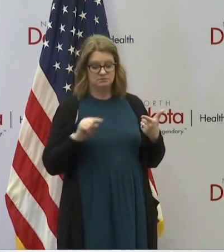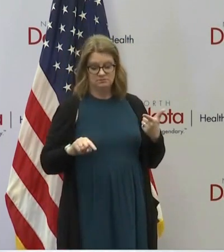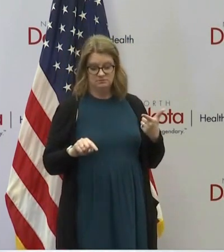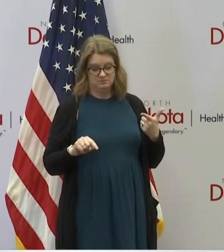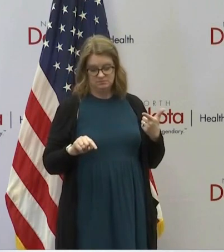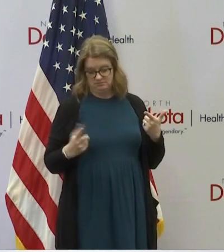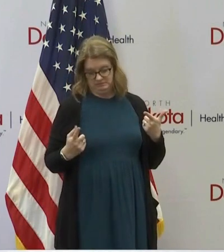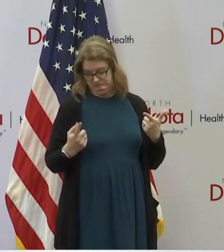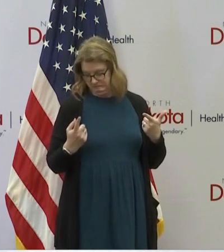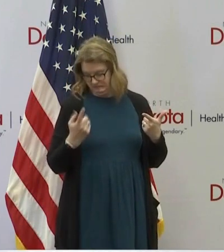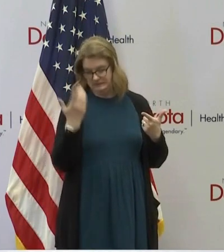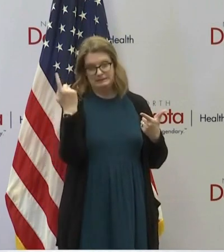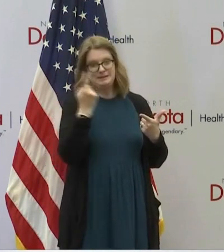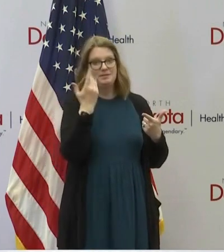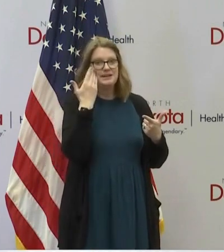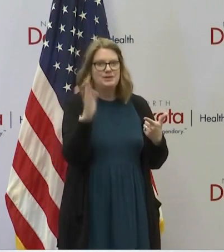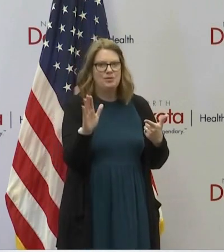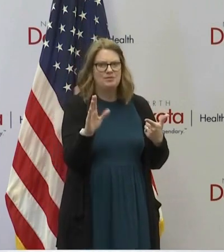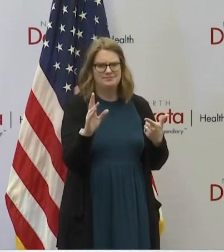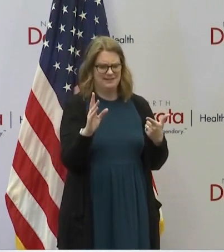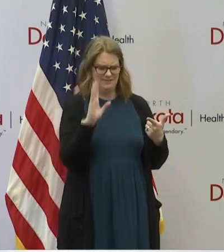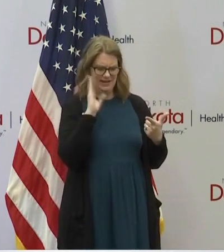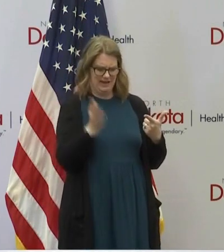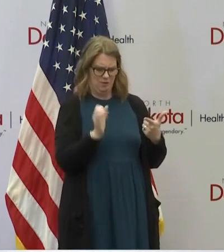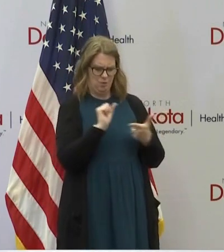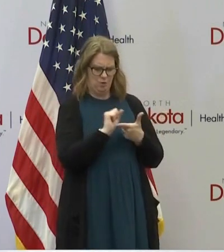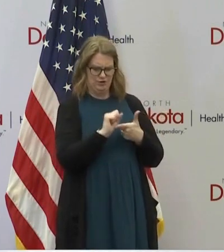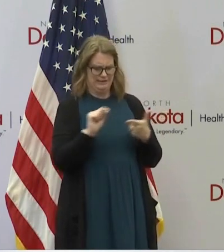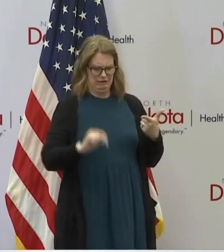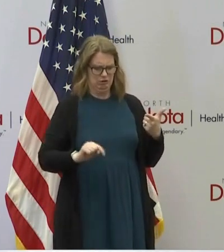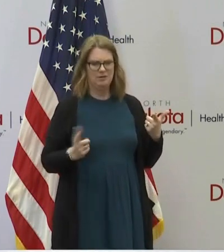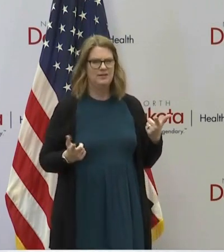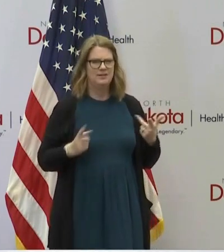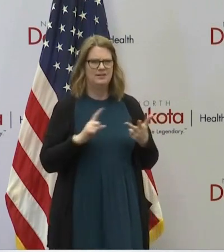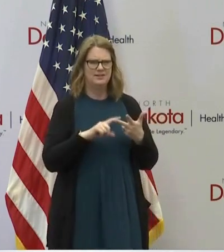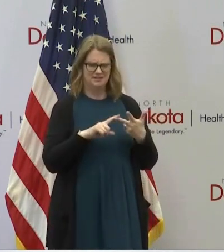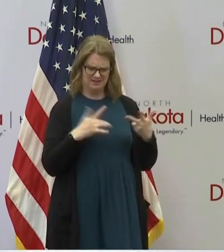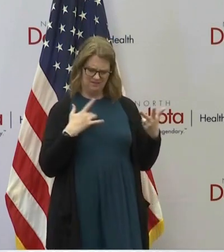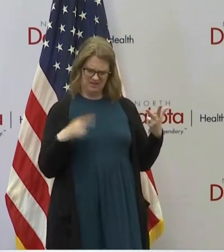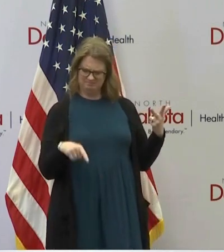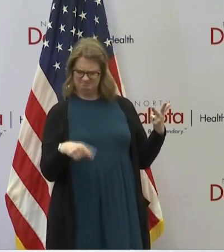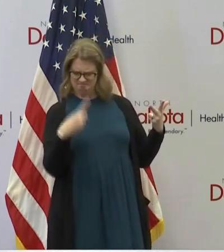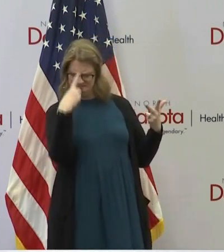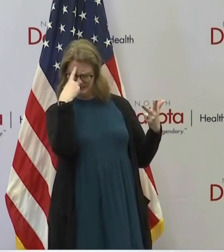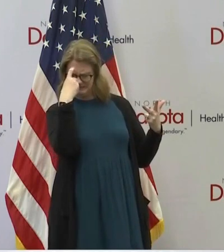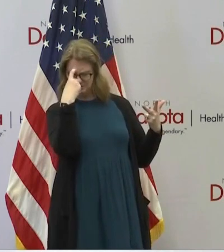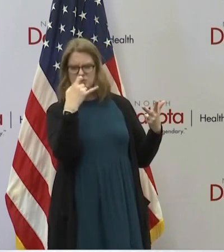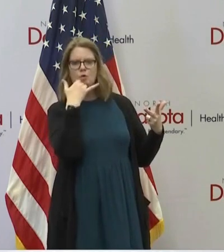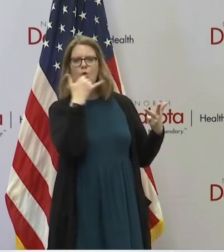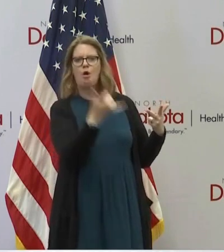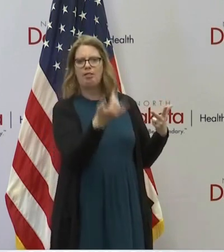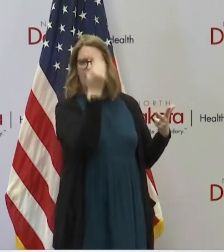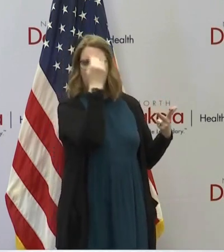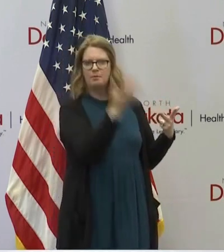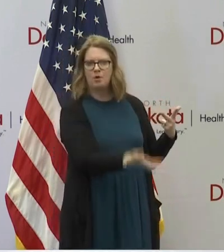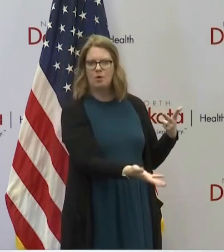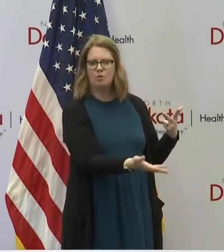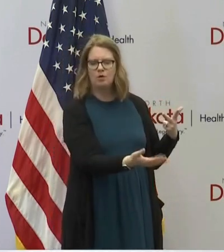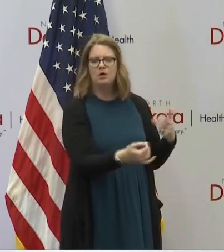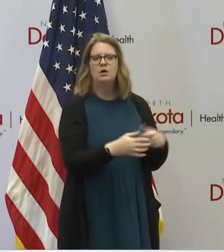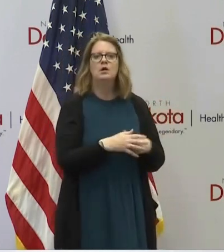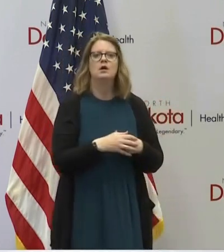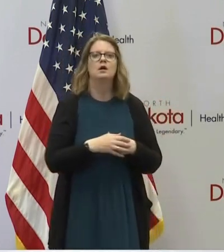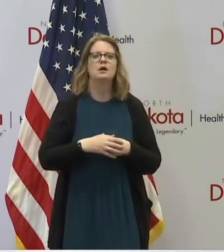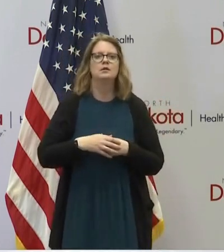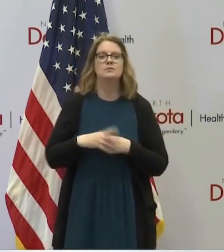has come in and it's somebody they don't know and has never worked for them, if they think the claim is unexpected or suspicious. The